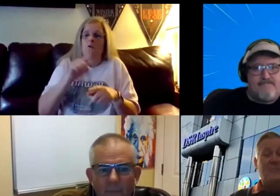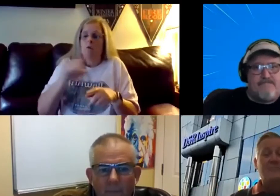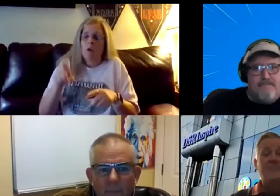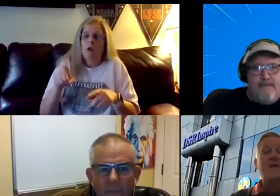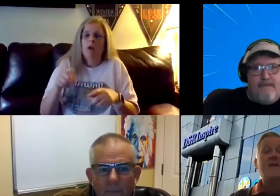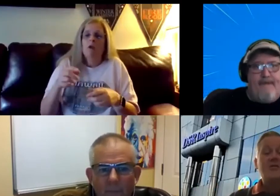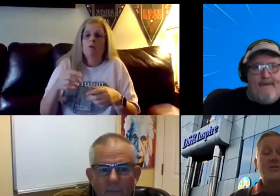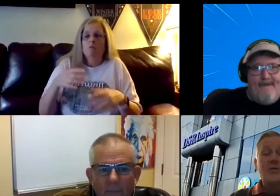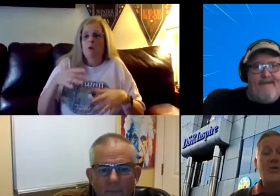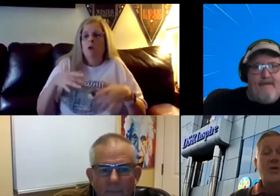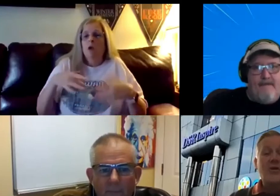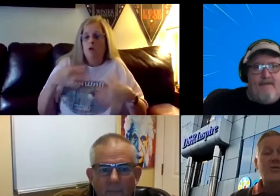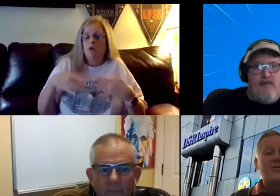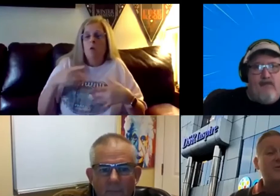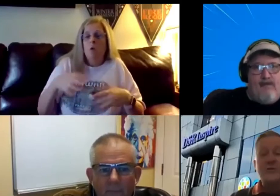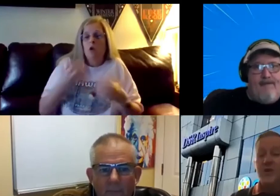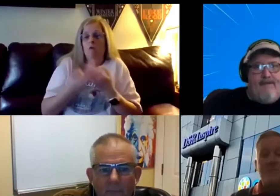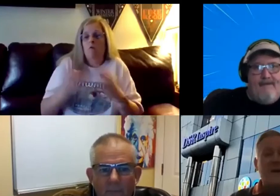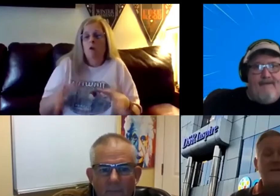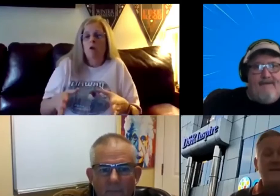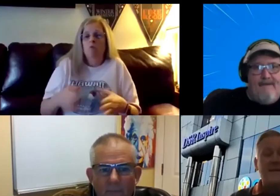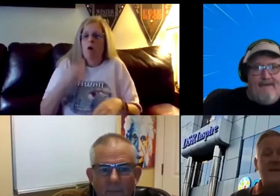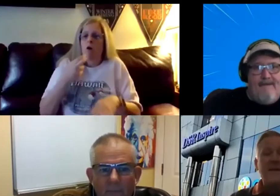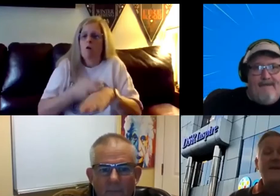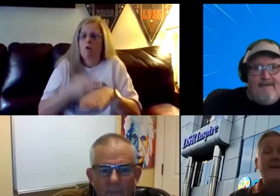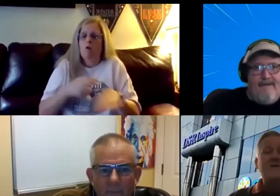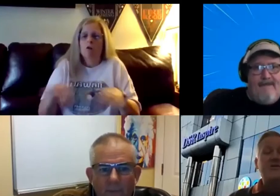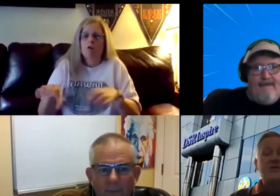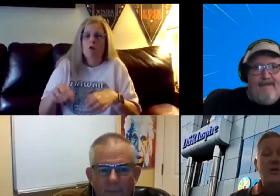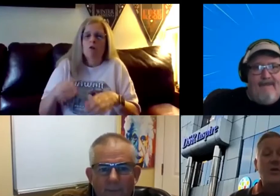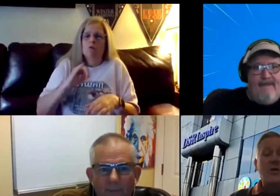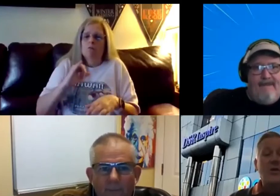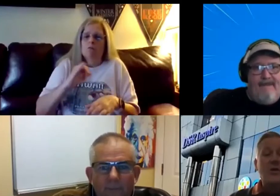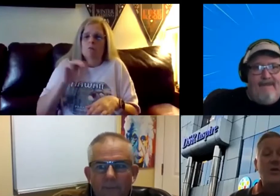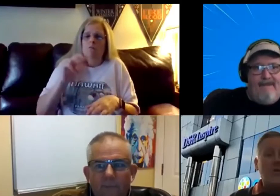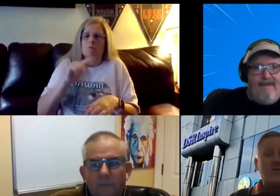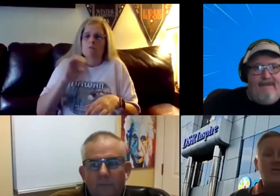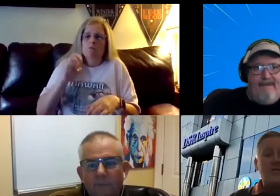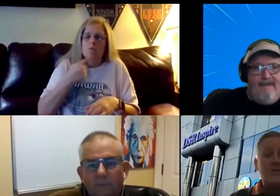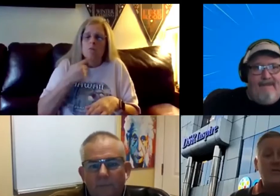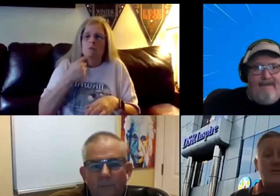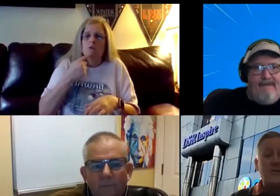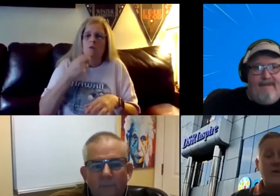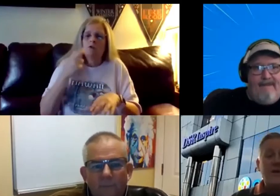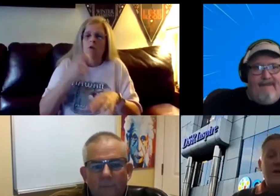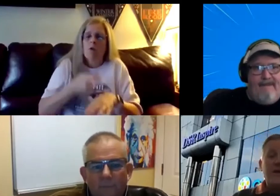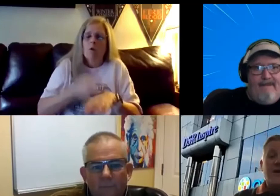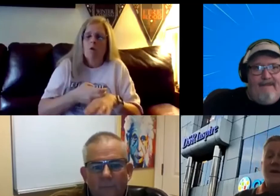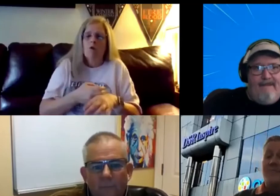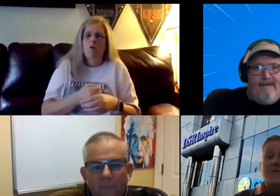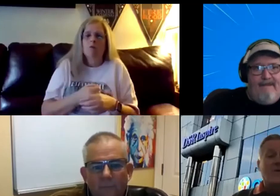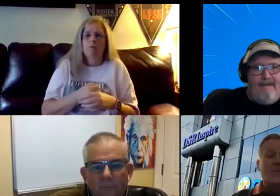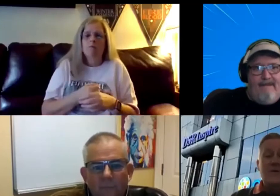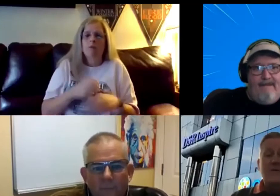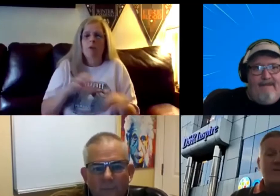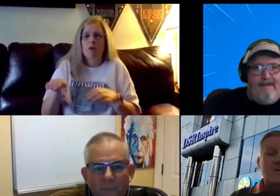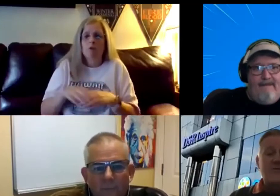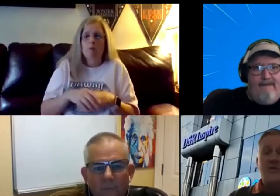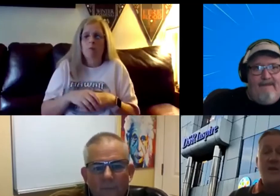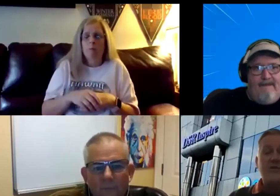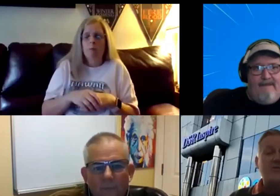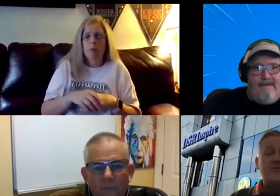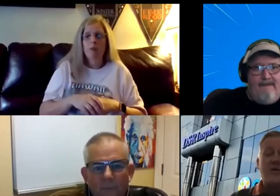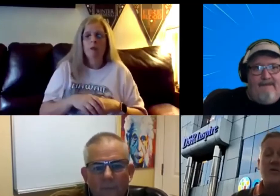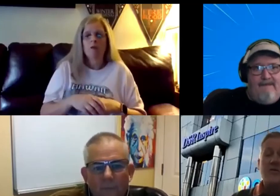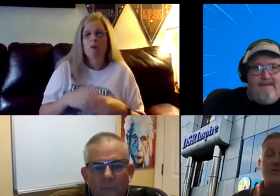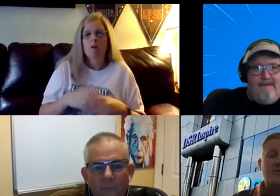freedom. So hard to do. Just like Mike said, it's so hard to do. Oh my goodness, I've tried